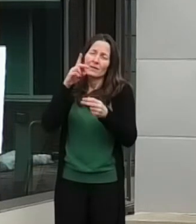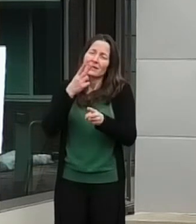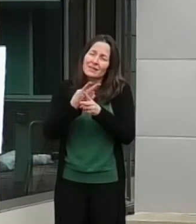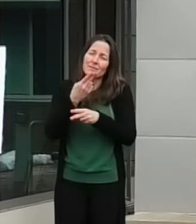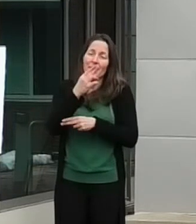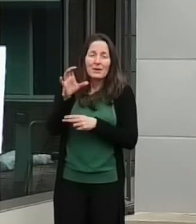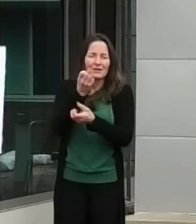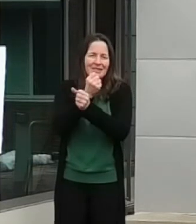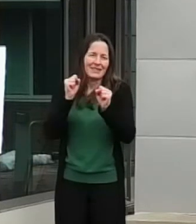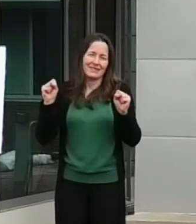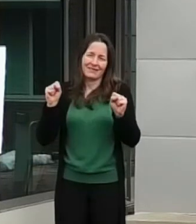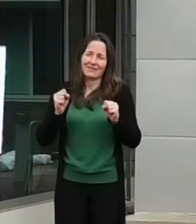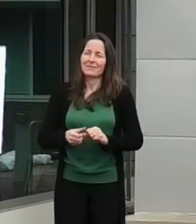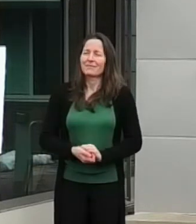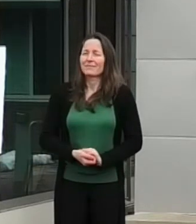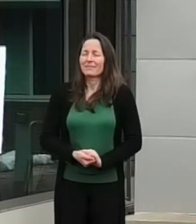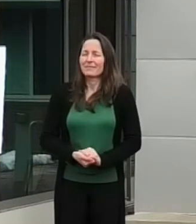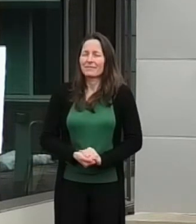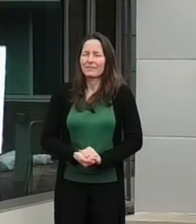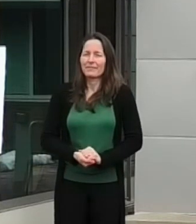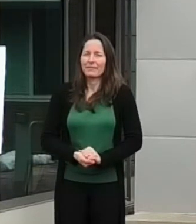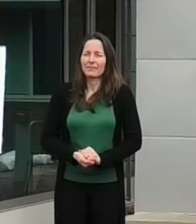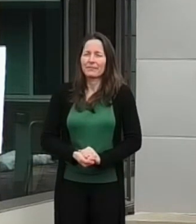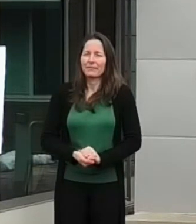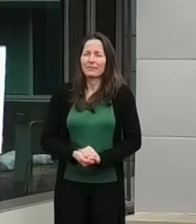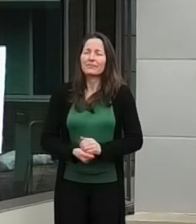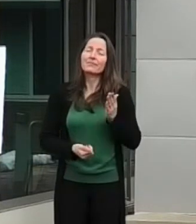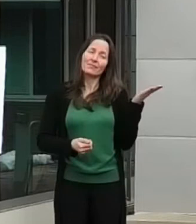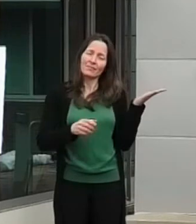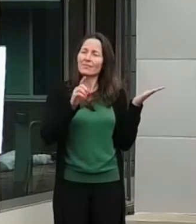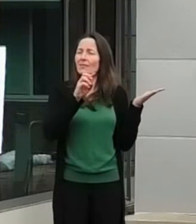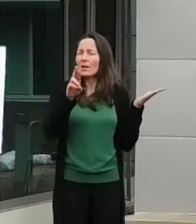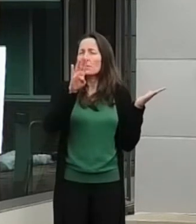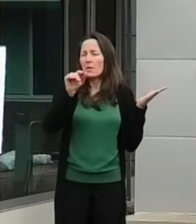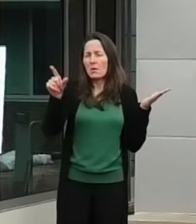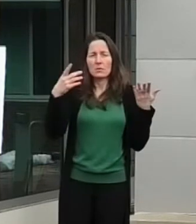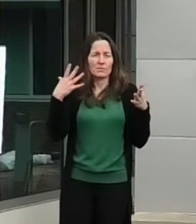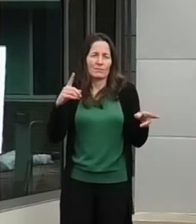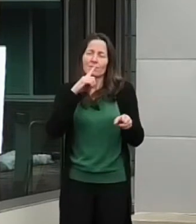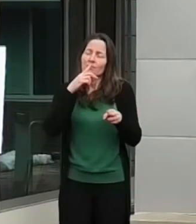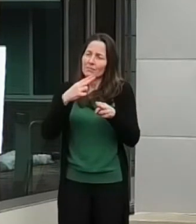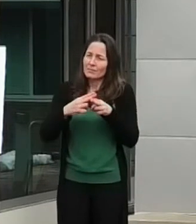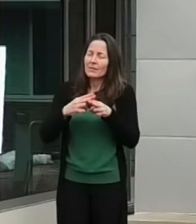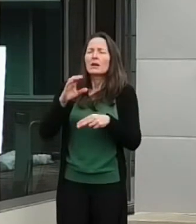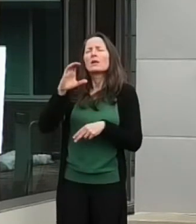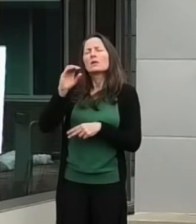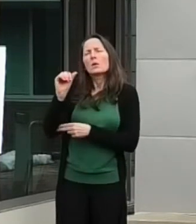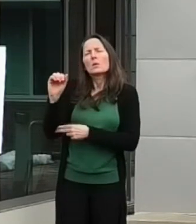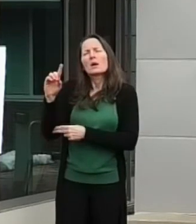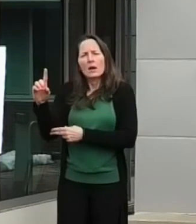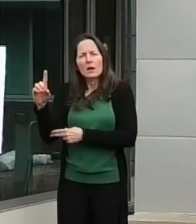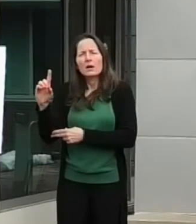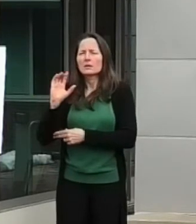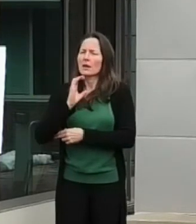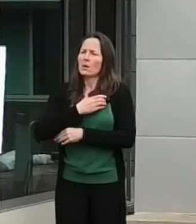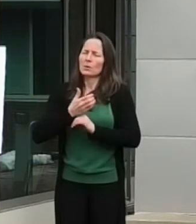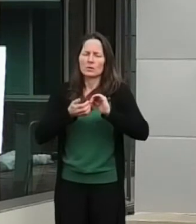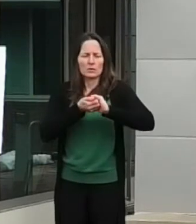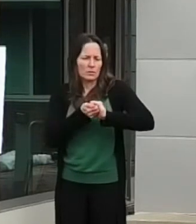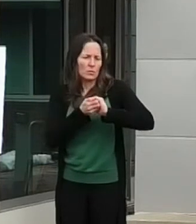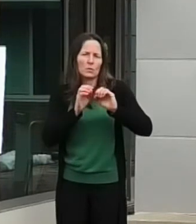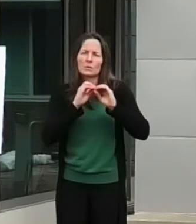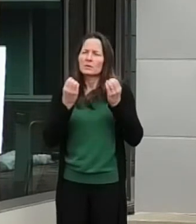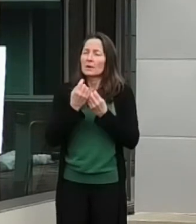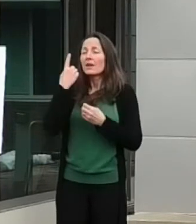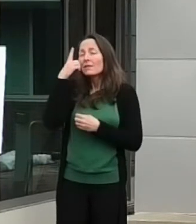safe. As the County Executive previously mentioned, the COAD is one of our partner organizations in the StayCOVIDSafe